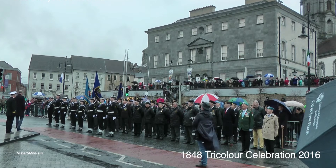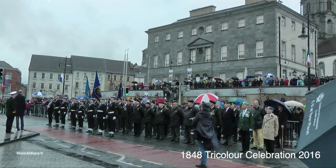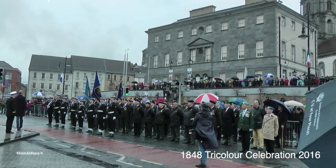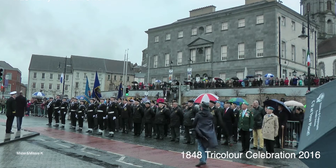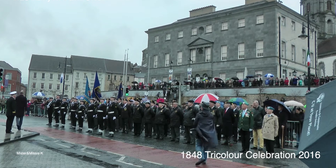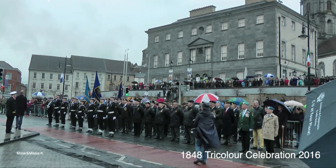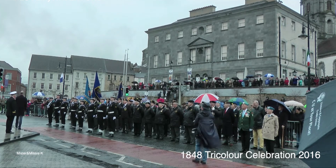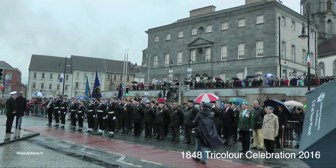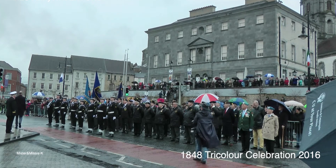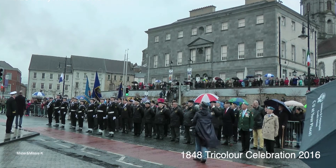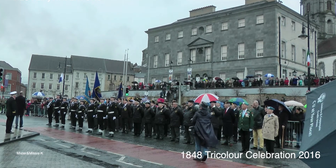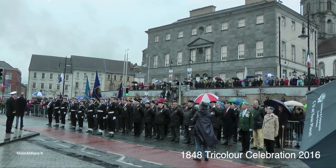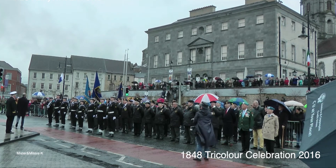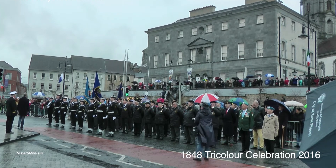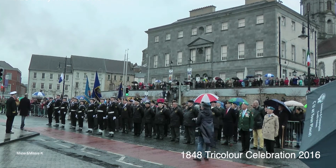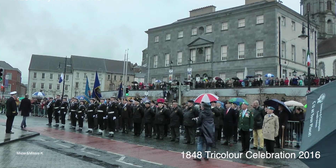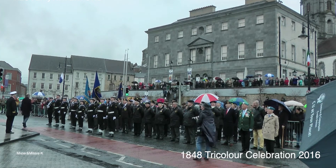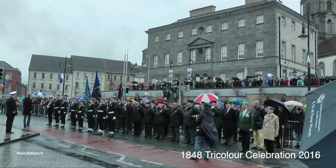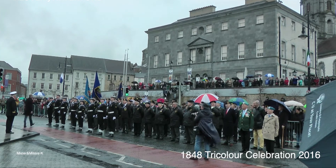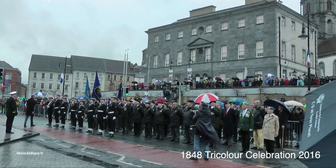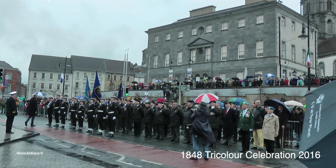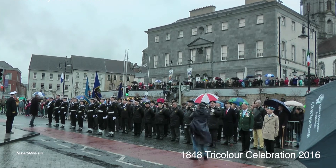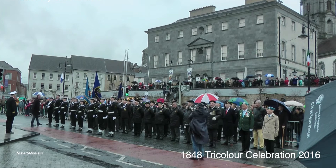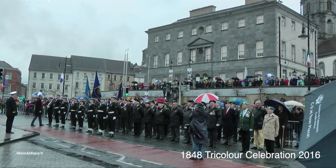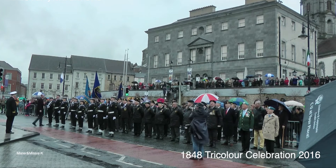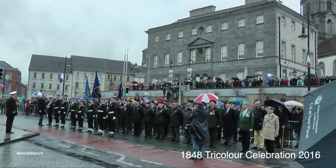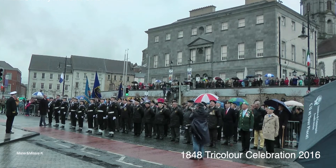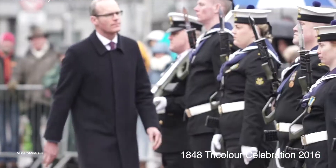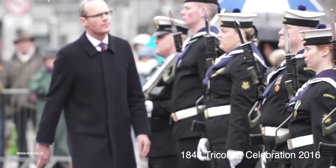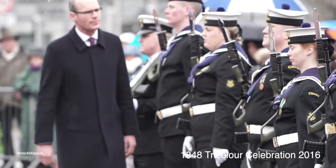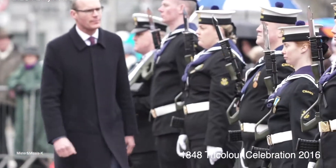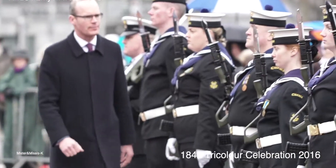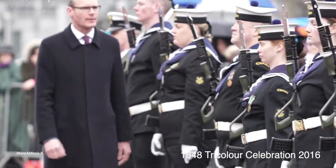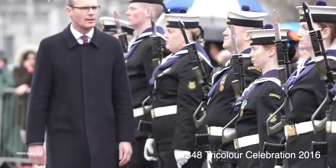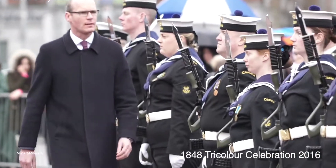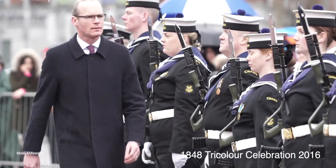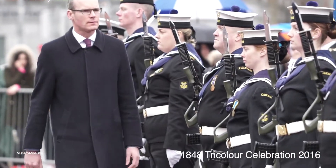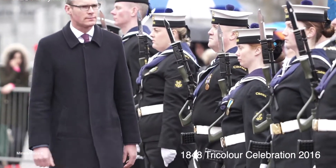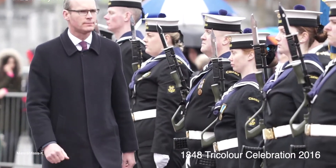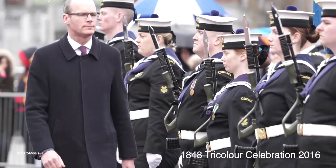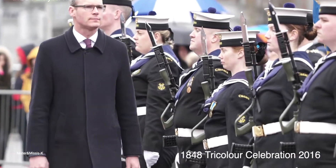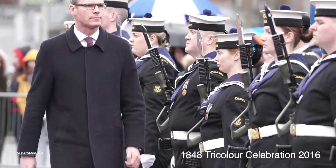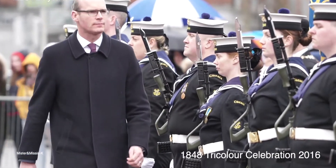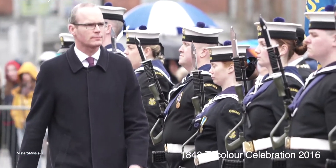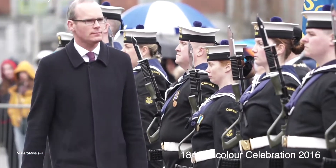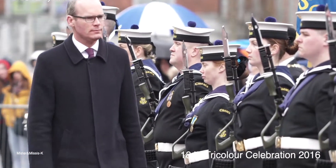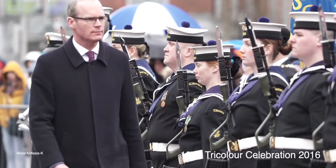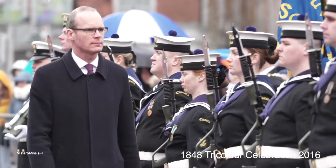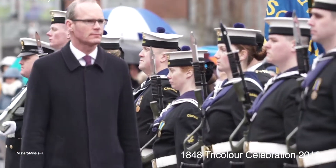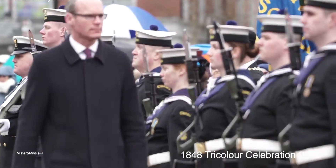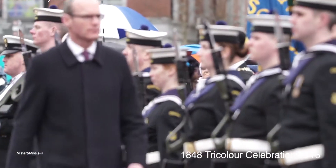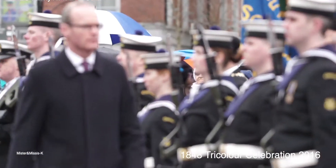What has happened there is Petty Officer John Stevenson has invited the Minister to inspect the Honour Guard. The people on parade here today will